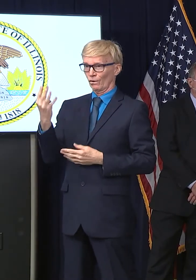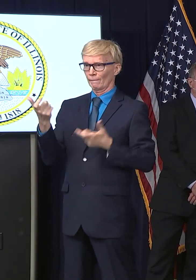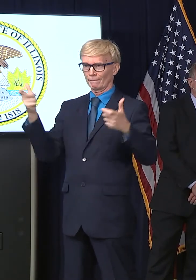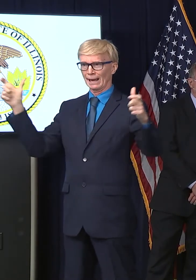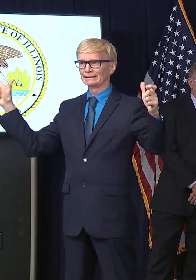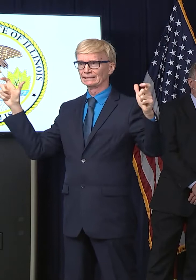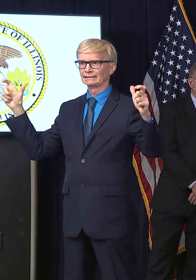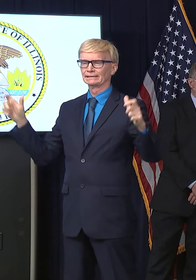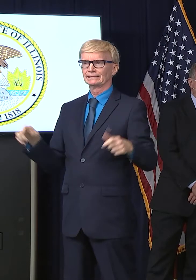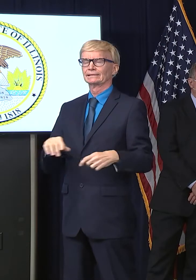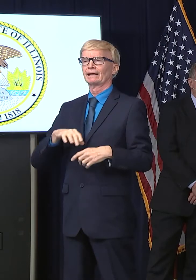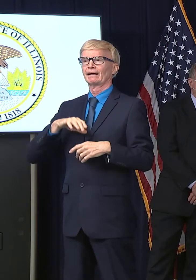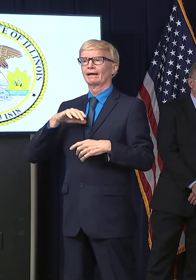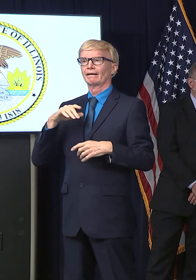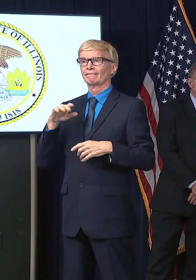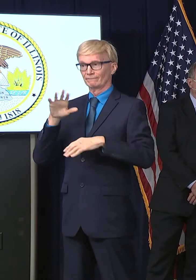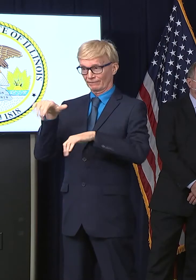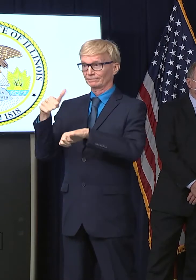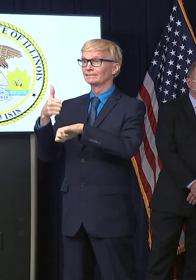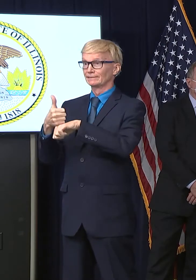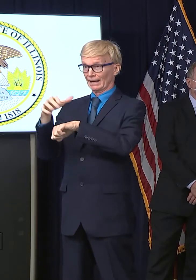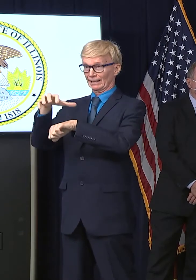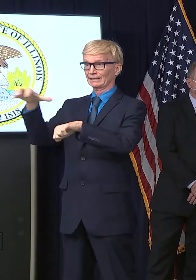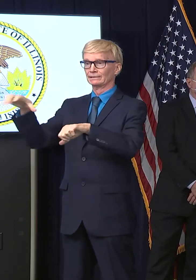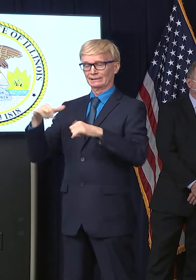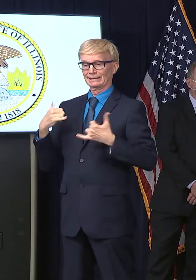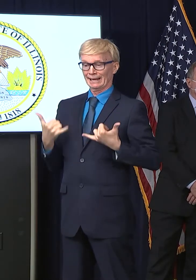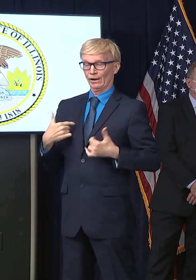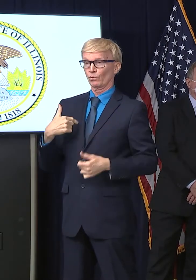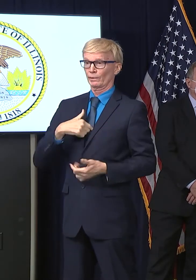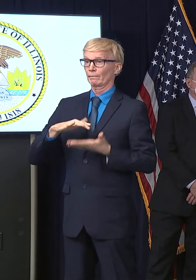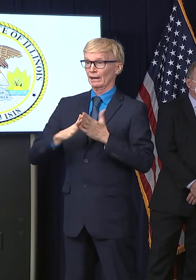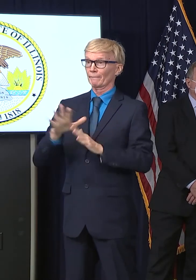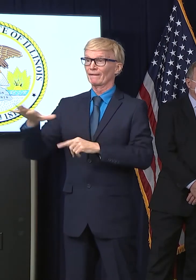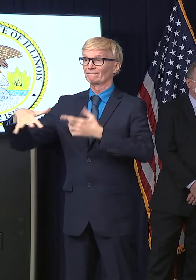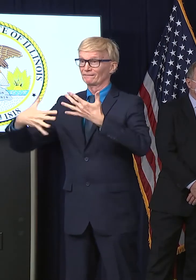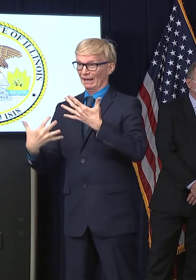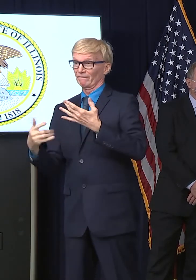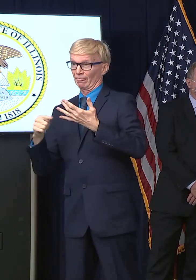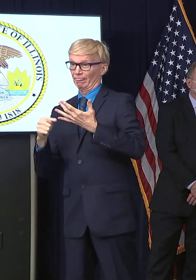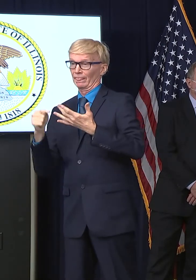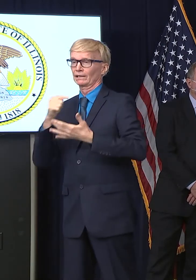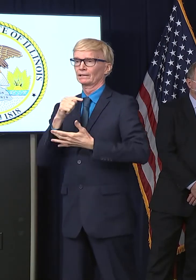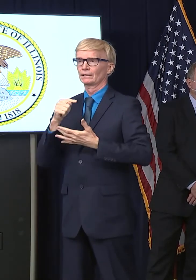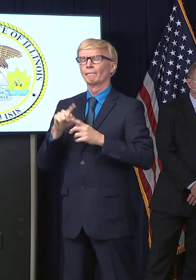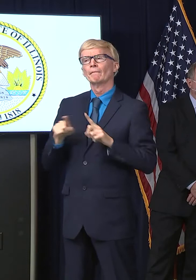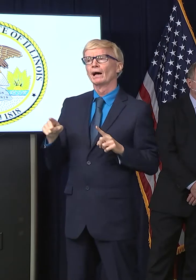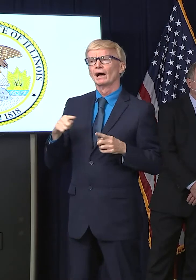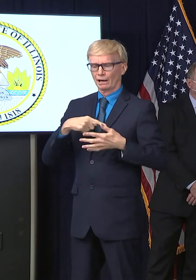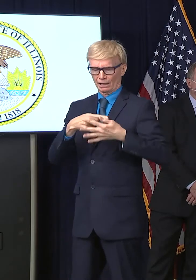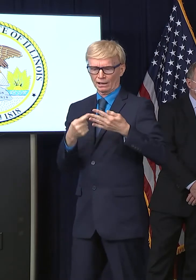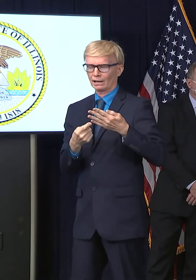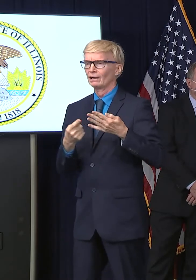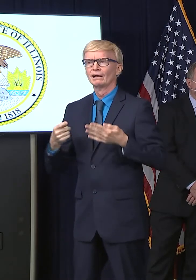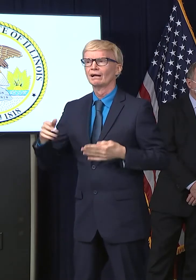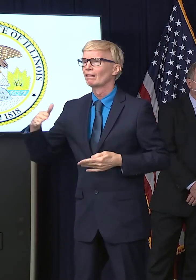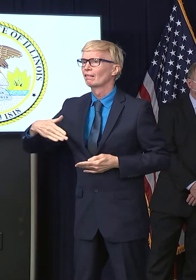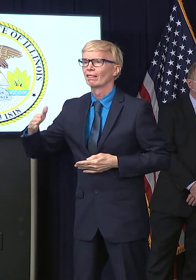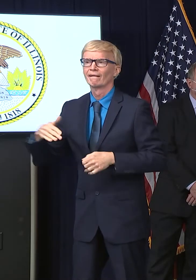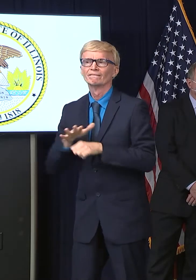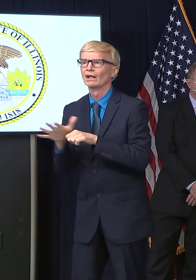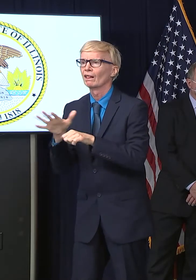5th, they actually have not been able to fill in the first number of days, even weeks, the total number